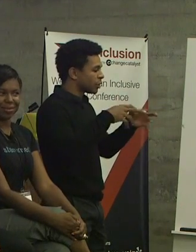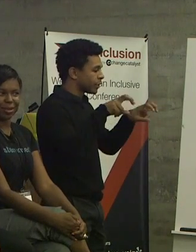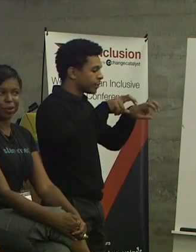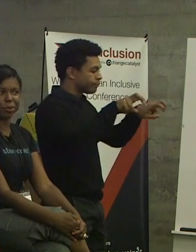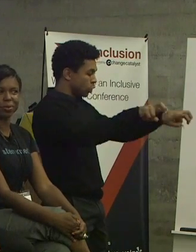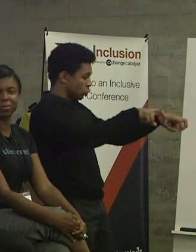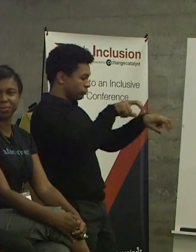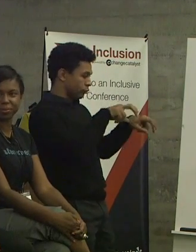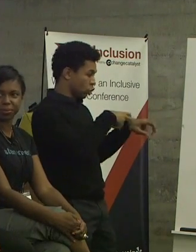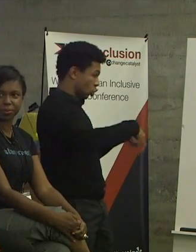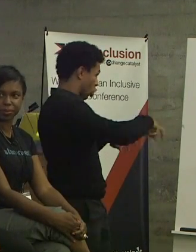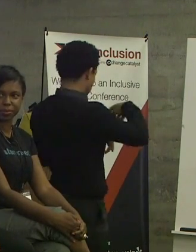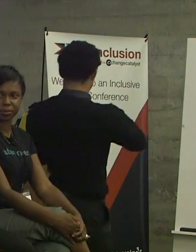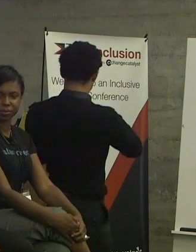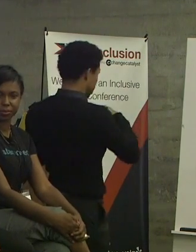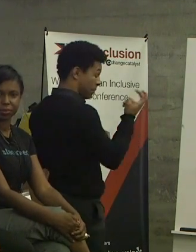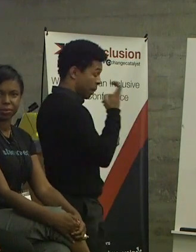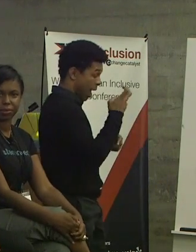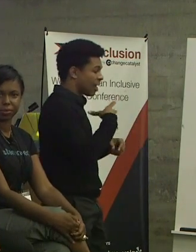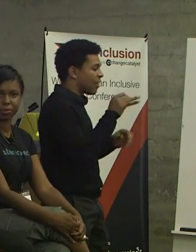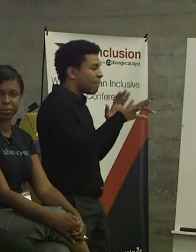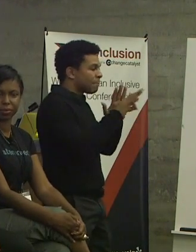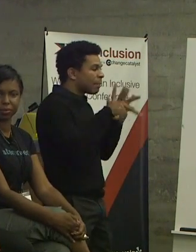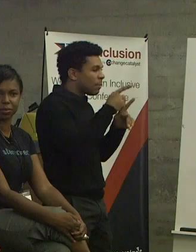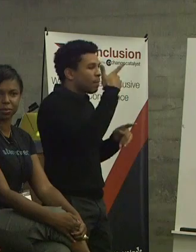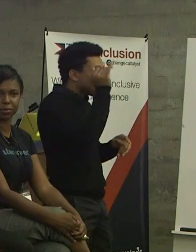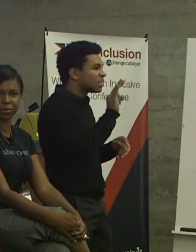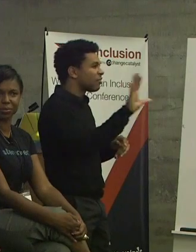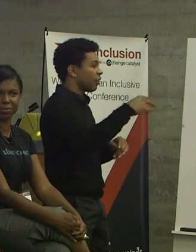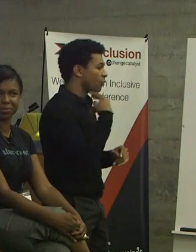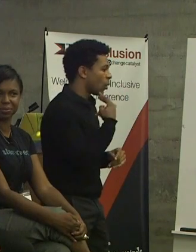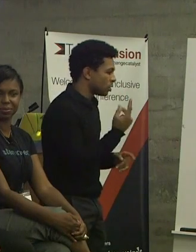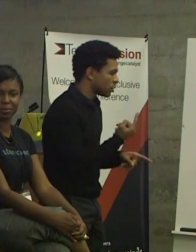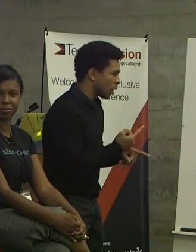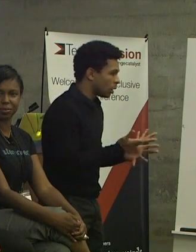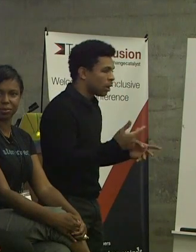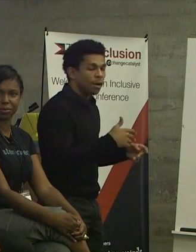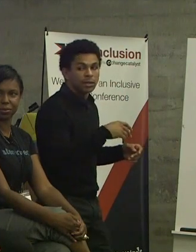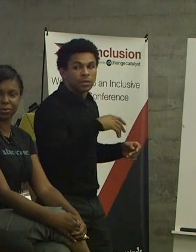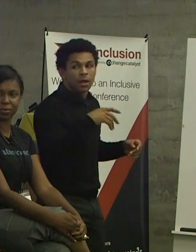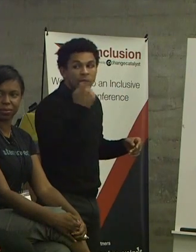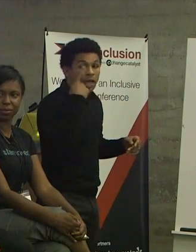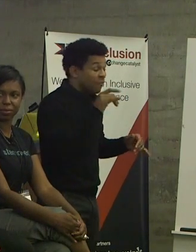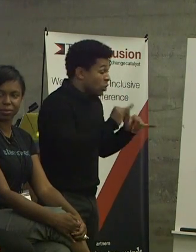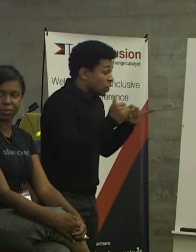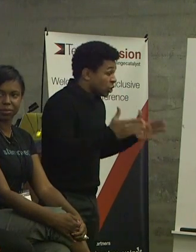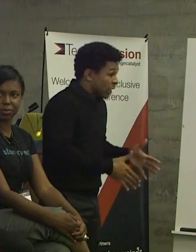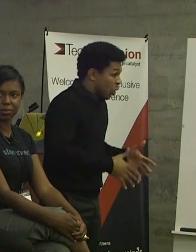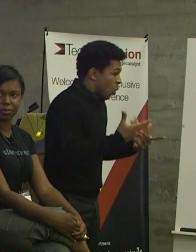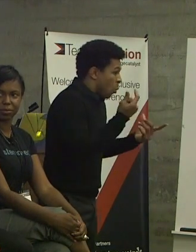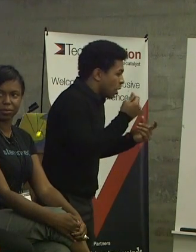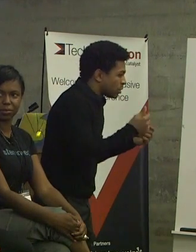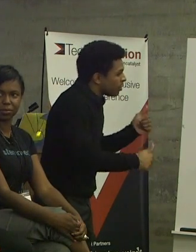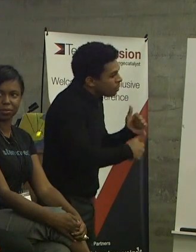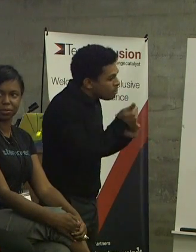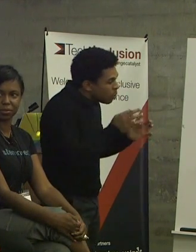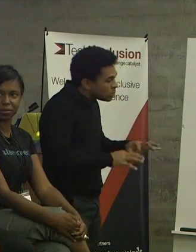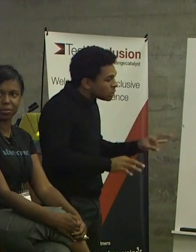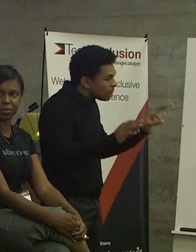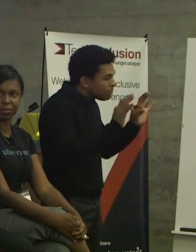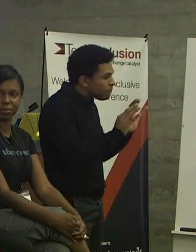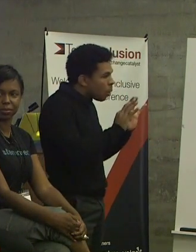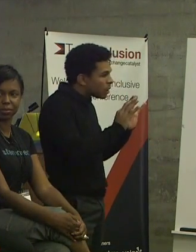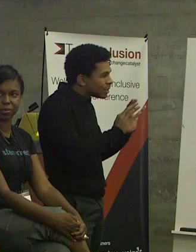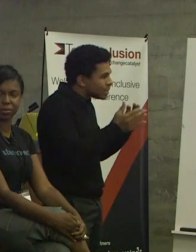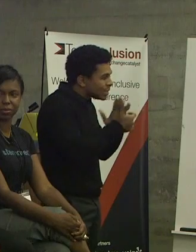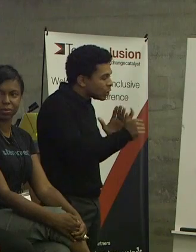people for their voice, because that's what is required on the show. And for an engineer, what's the most important skill? To be able to code a particular